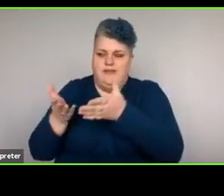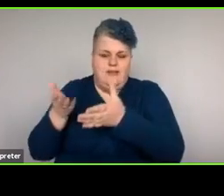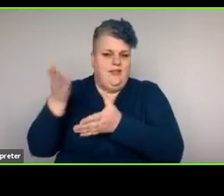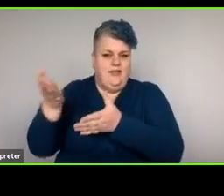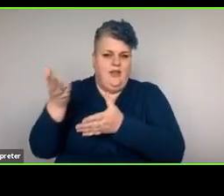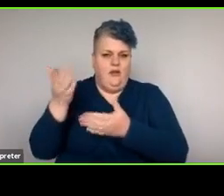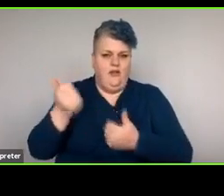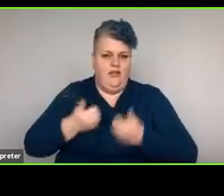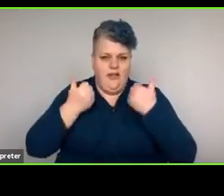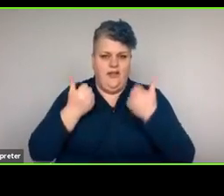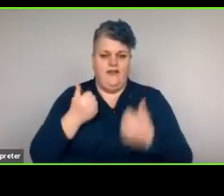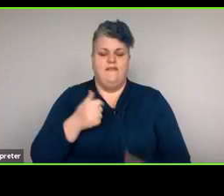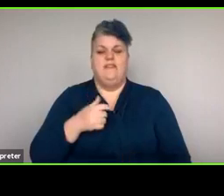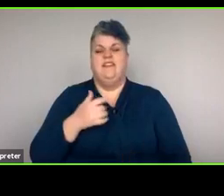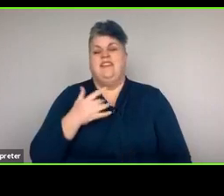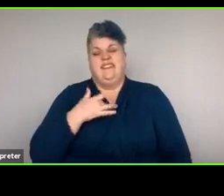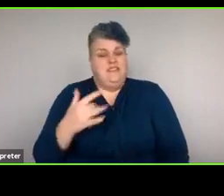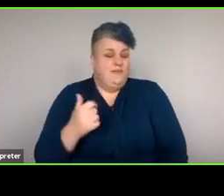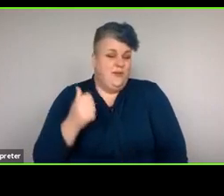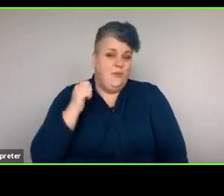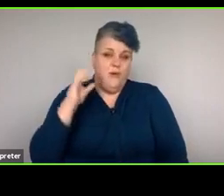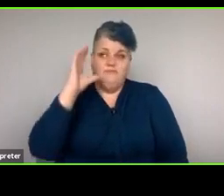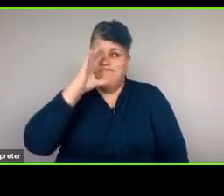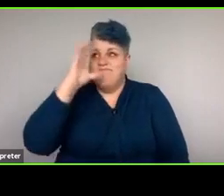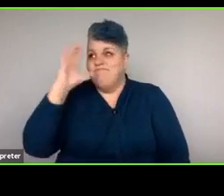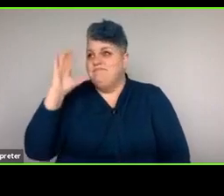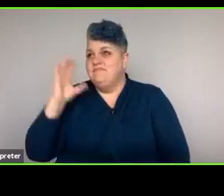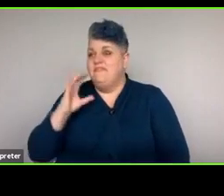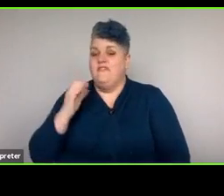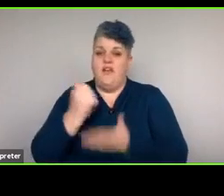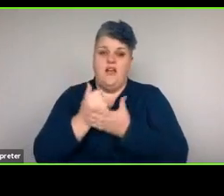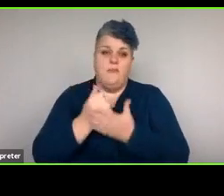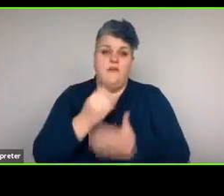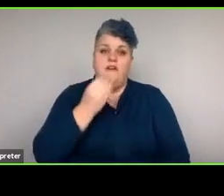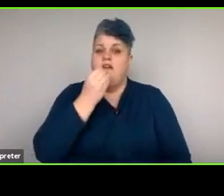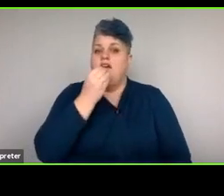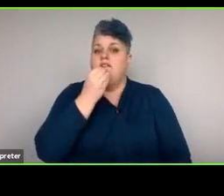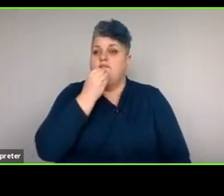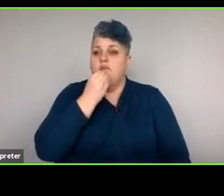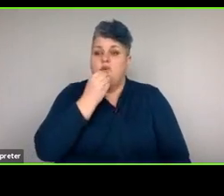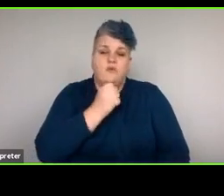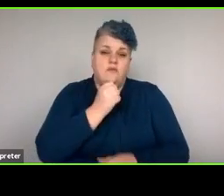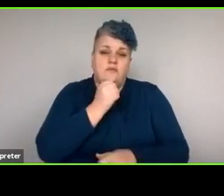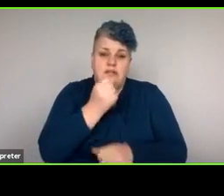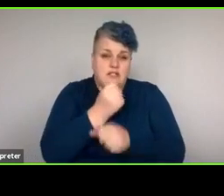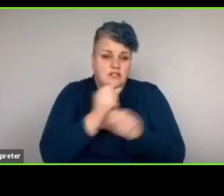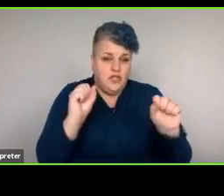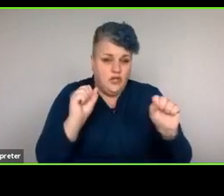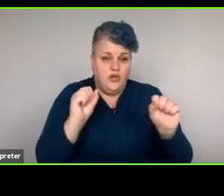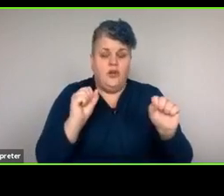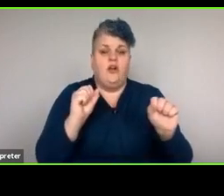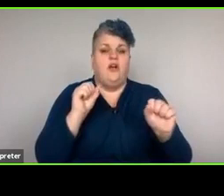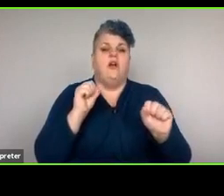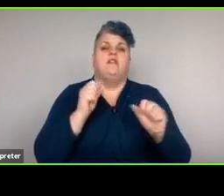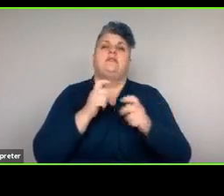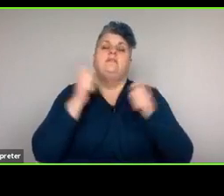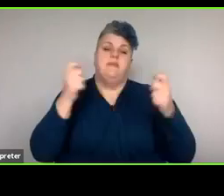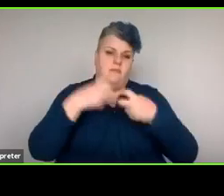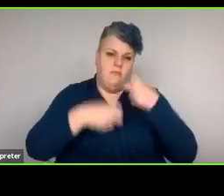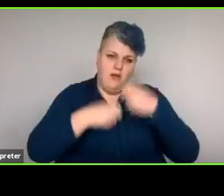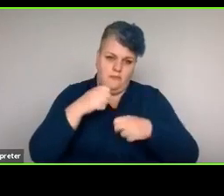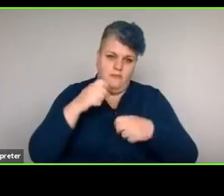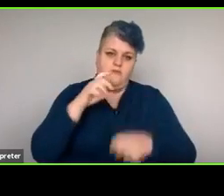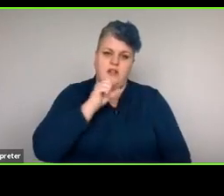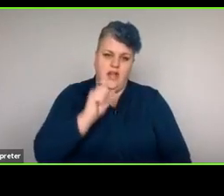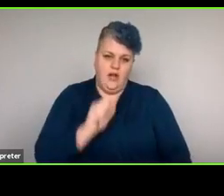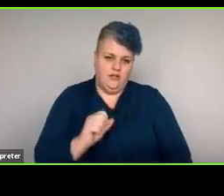to seek services to get food, and food insecurity is a really big issue for elderly folks throughout our entire city.